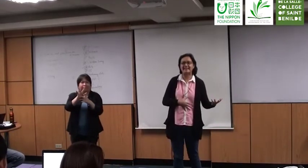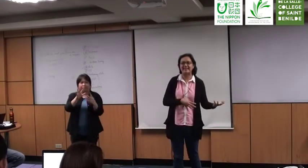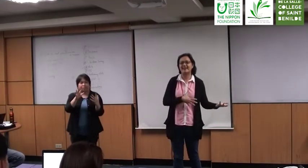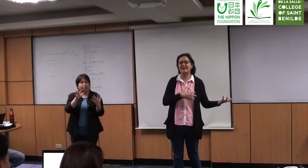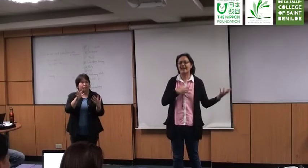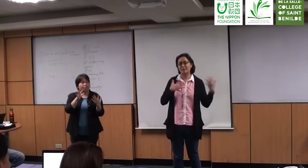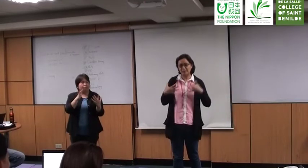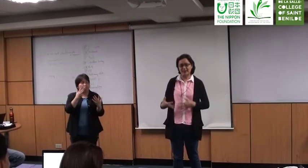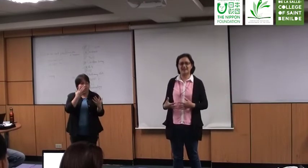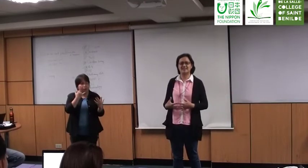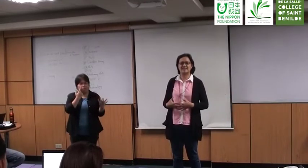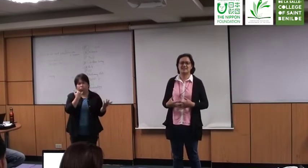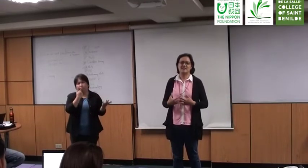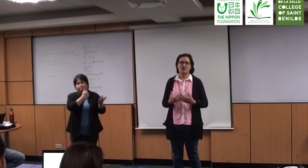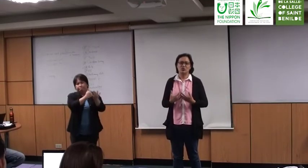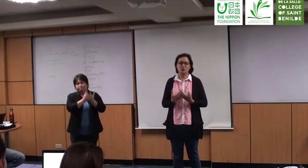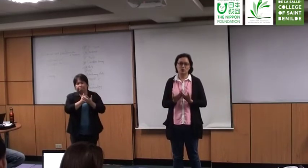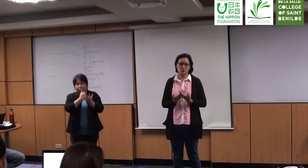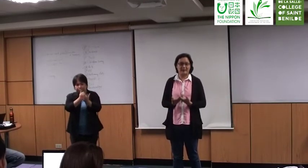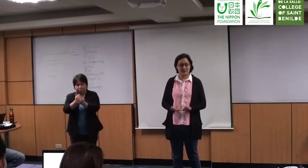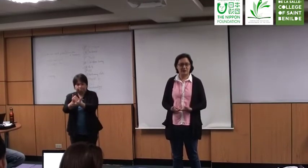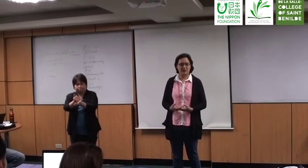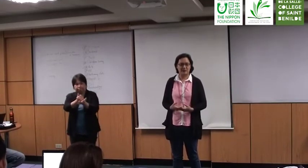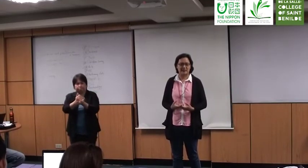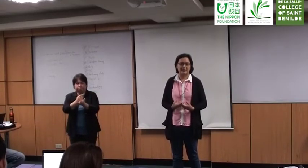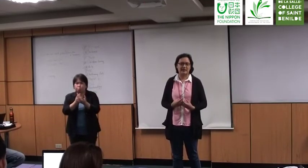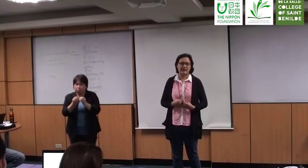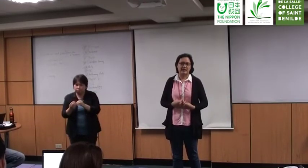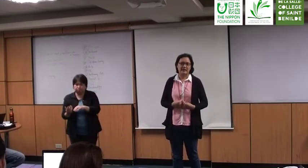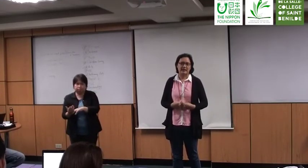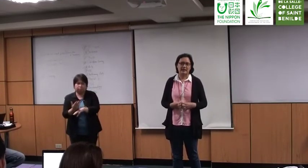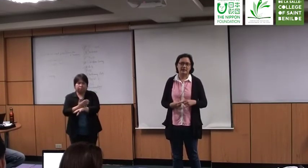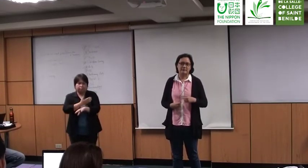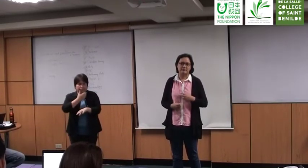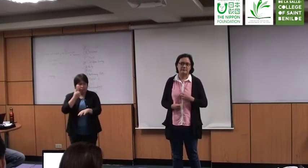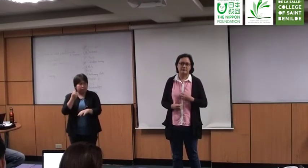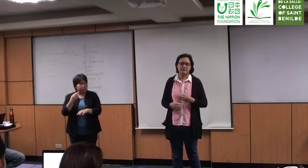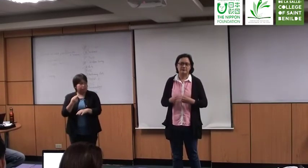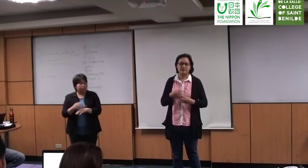way that they are helping us to do better.